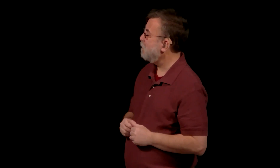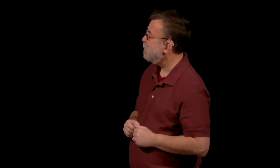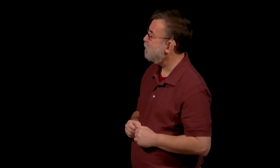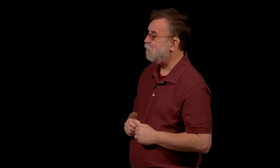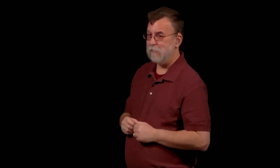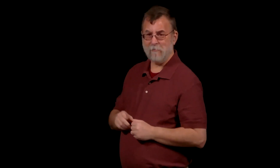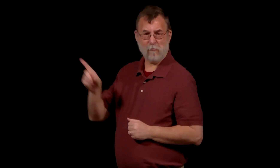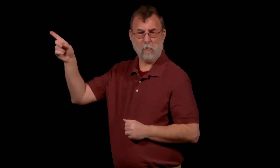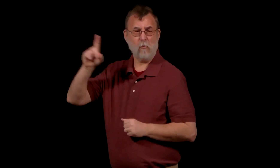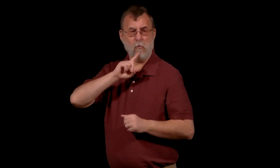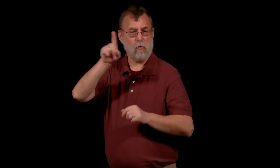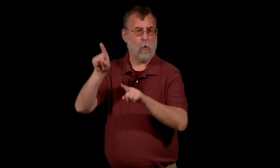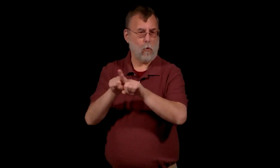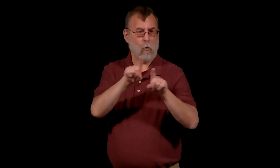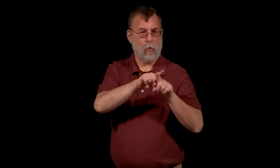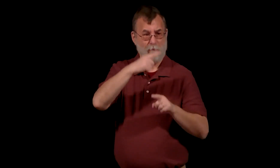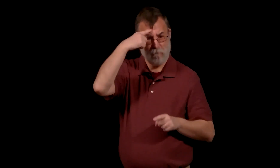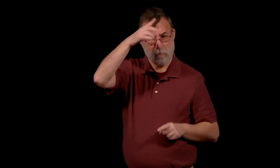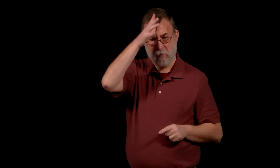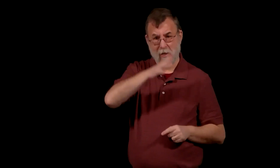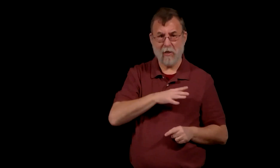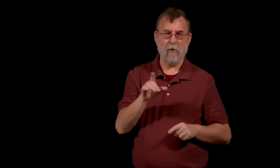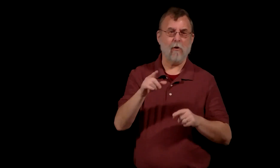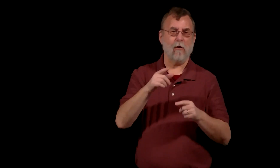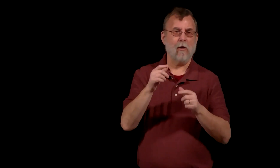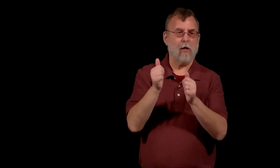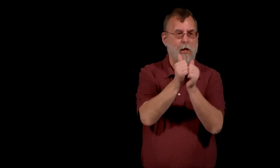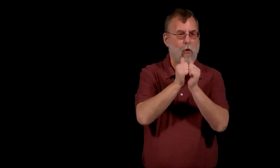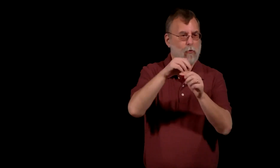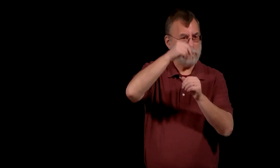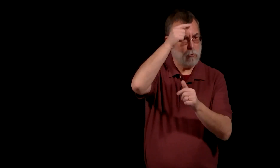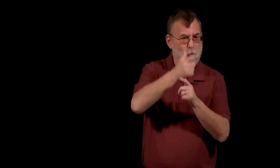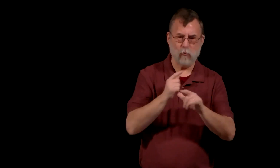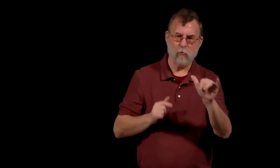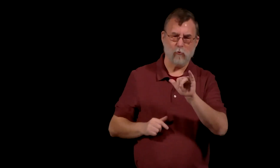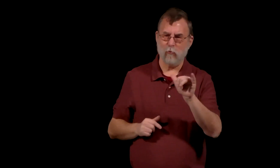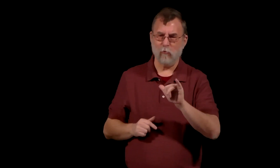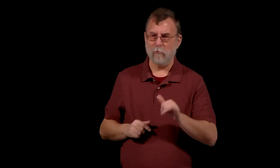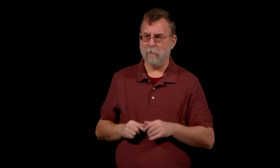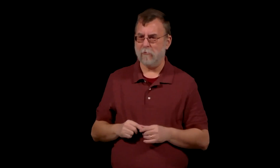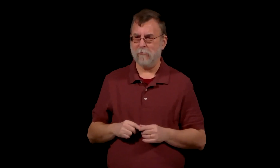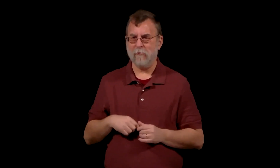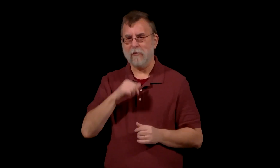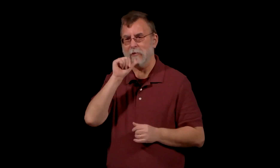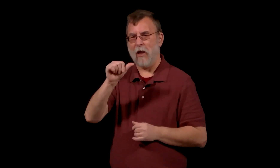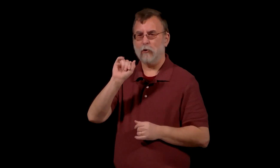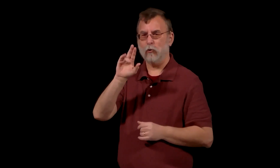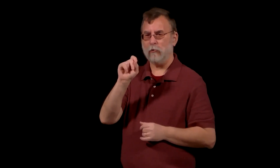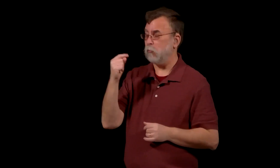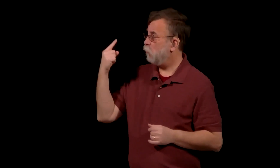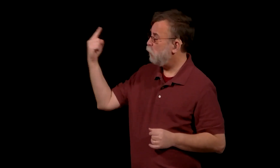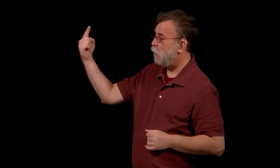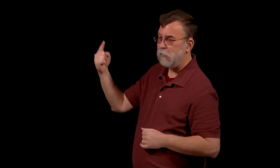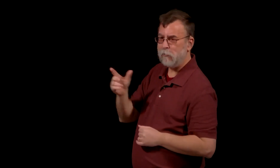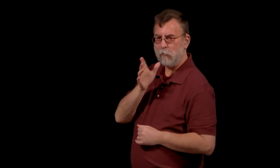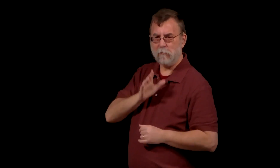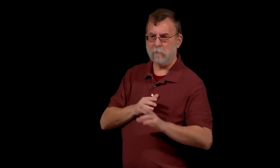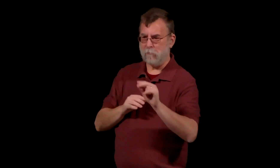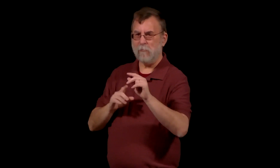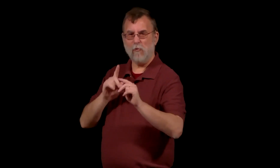Together in sisters of the Lord. Together in brothers too.